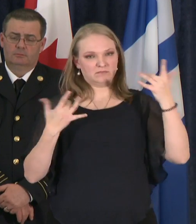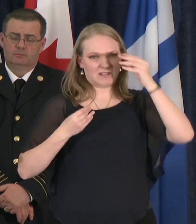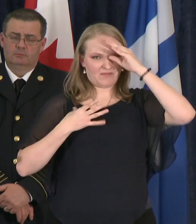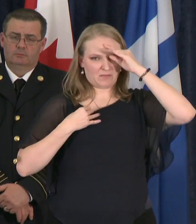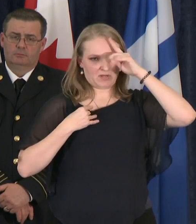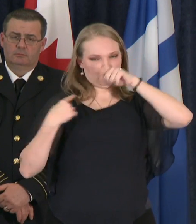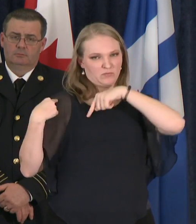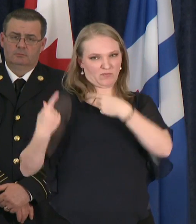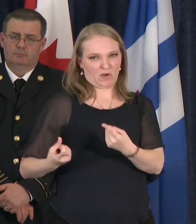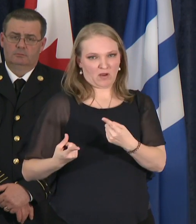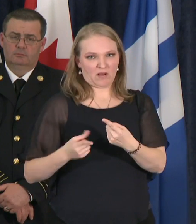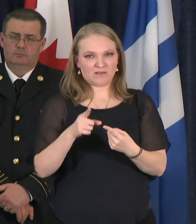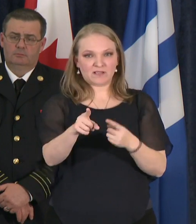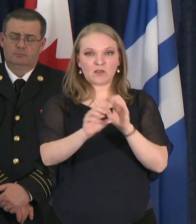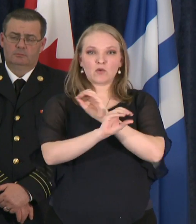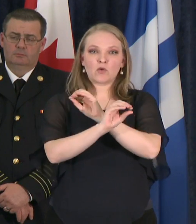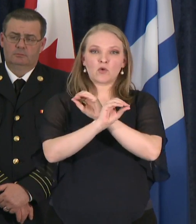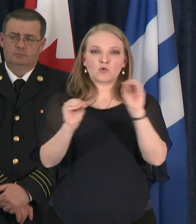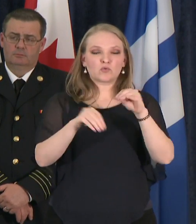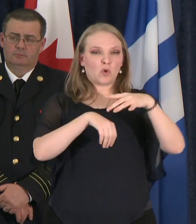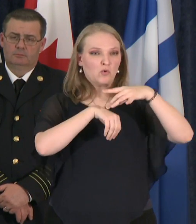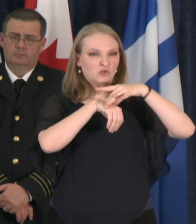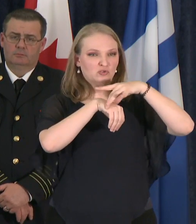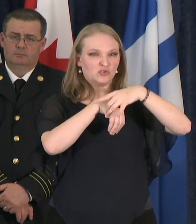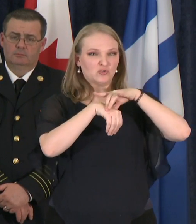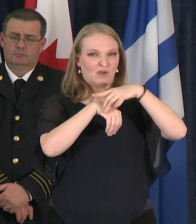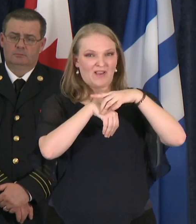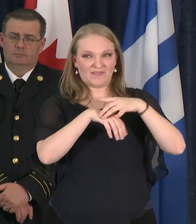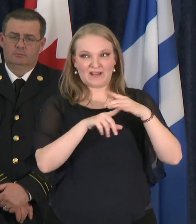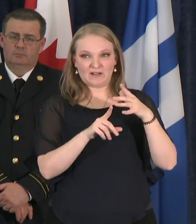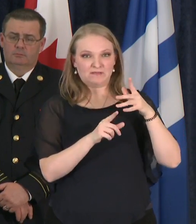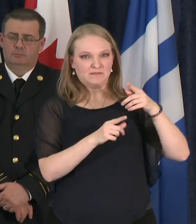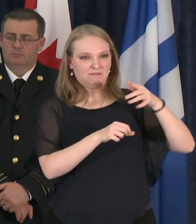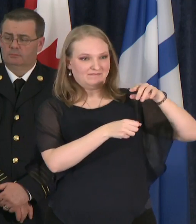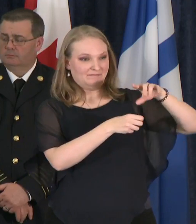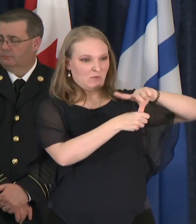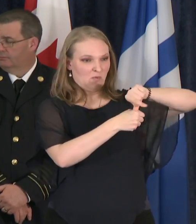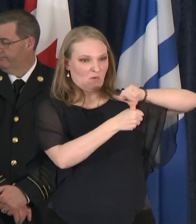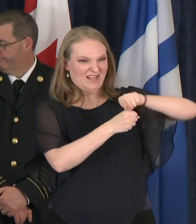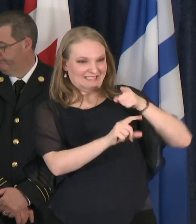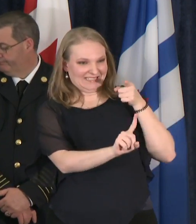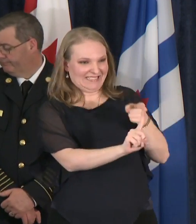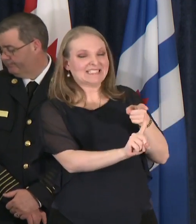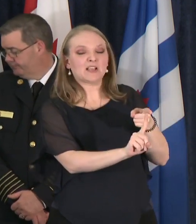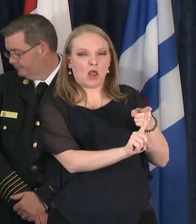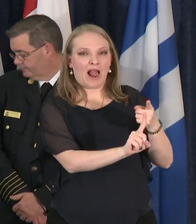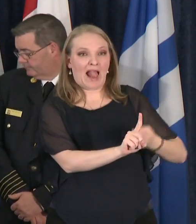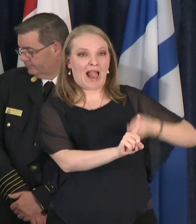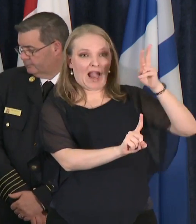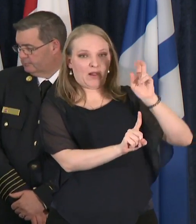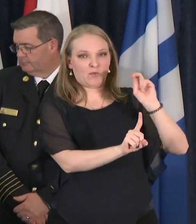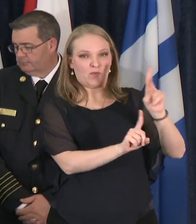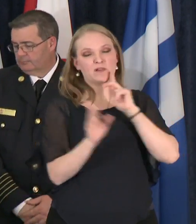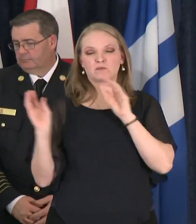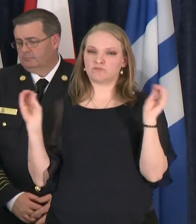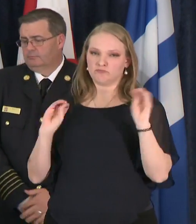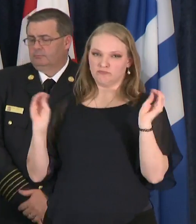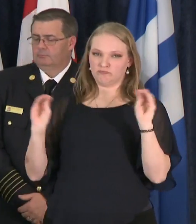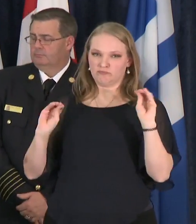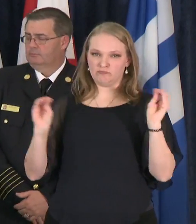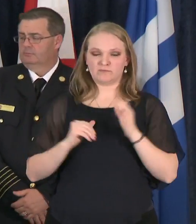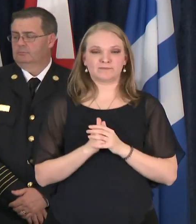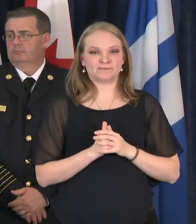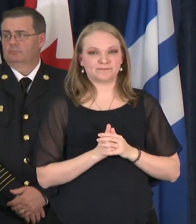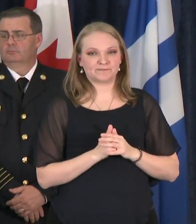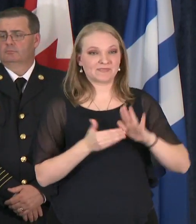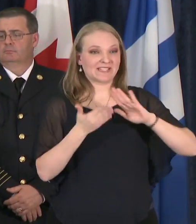geographic kind of hotspot for them or anything like that? Not to my knowledge. Okay. And for the city manager, just ask, there is some concerns among city staff that a lot of them are